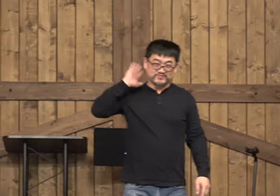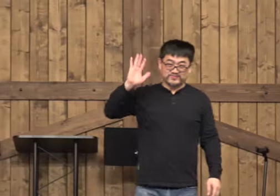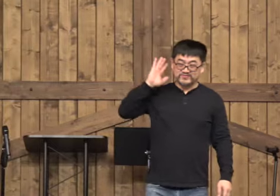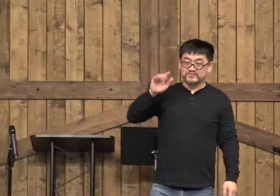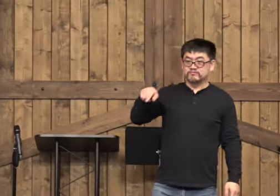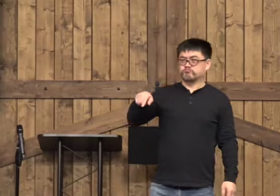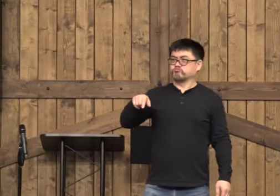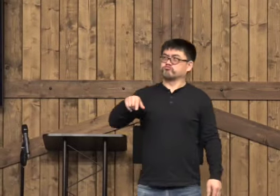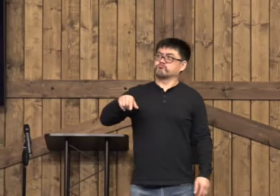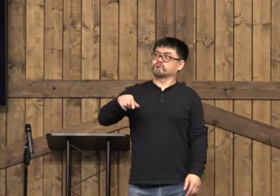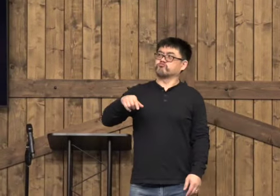Now you remember Jonah.